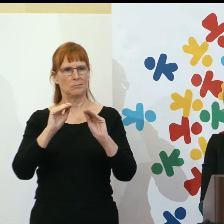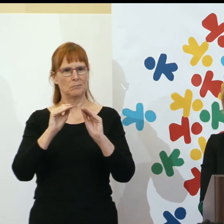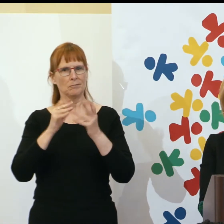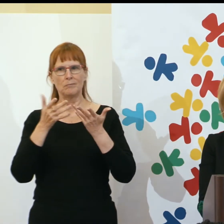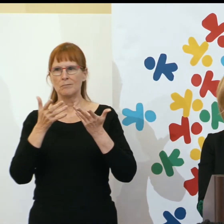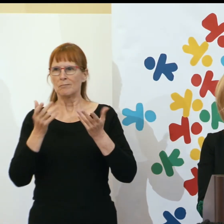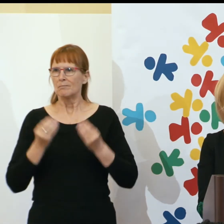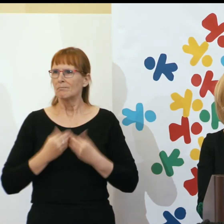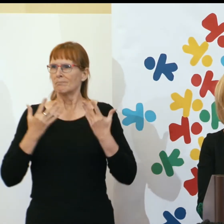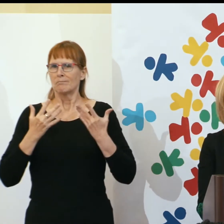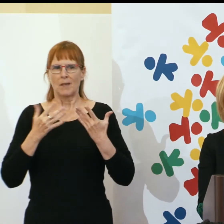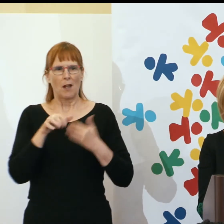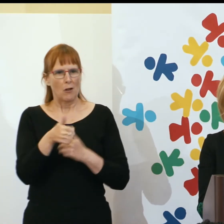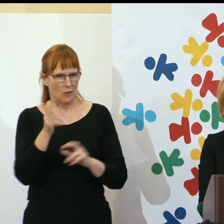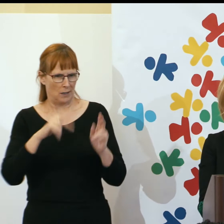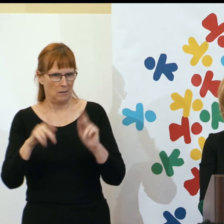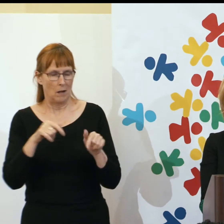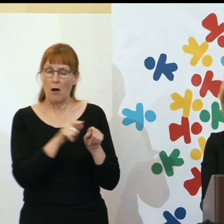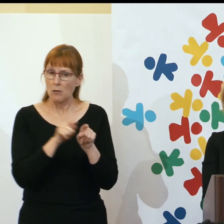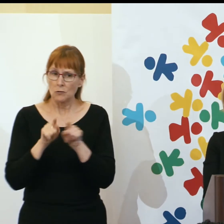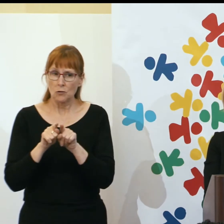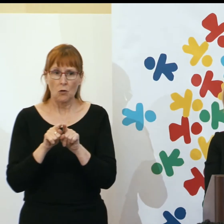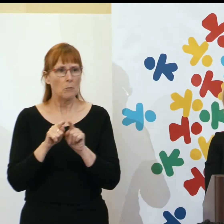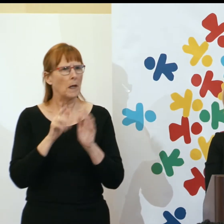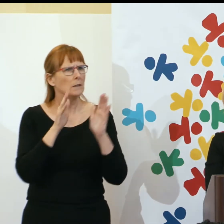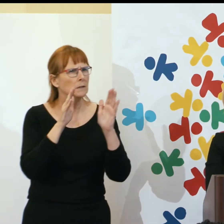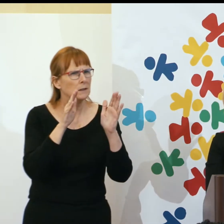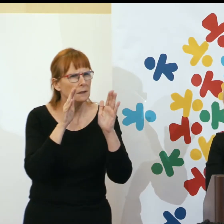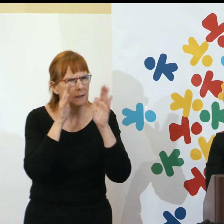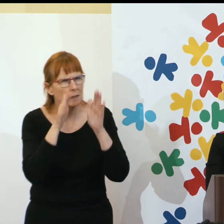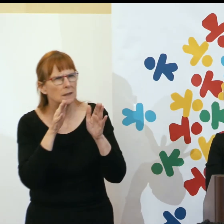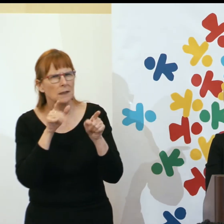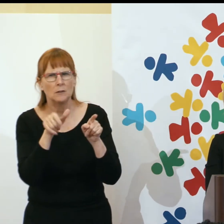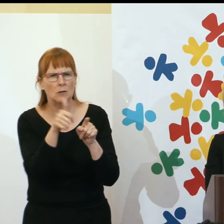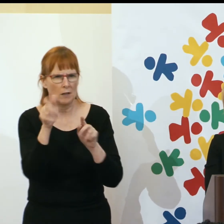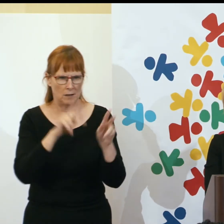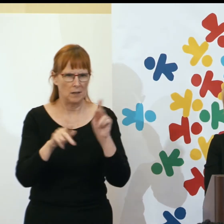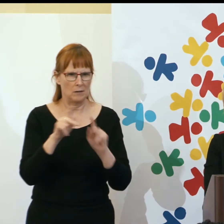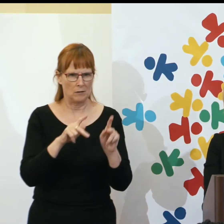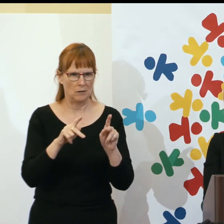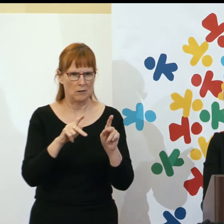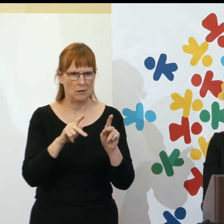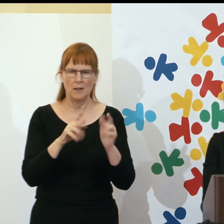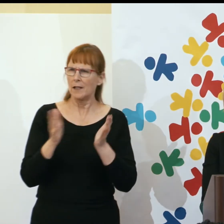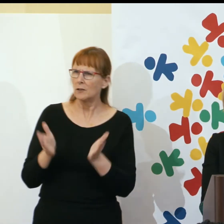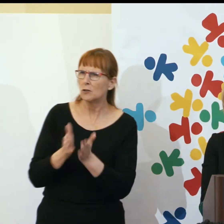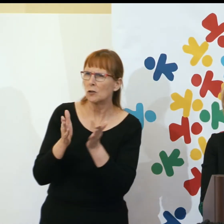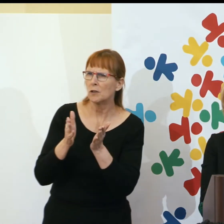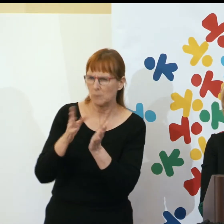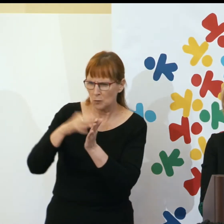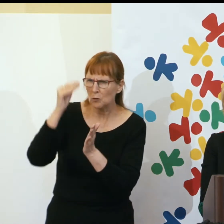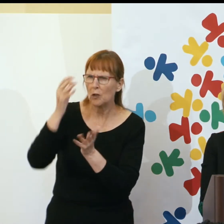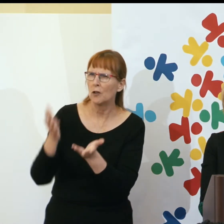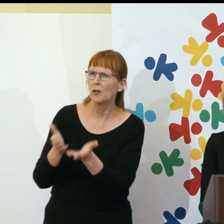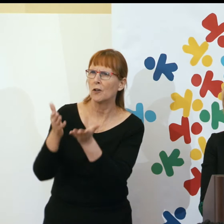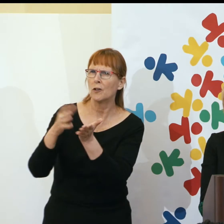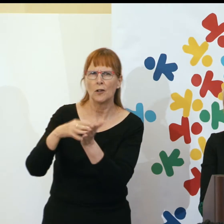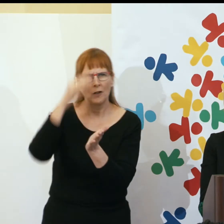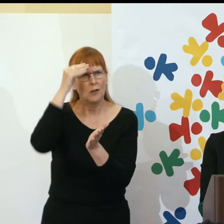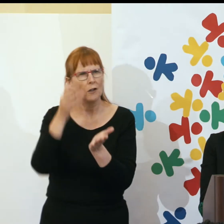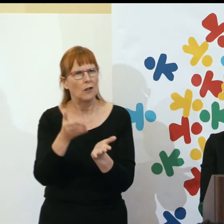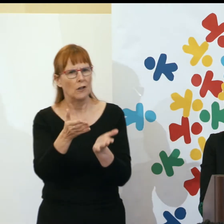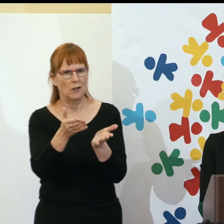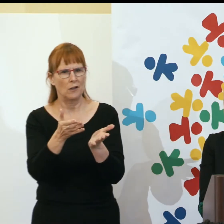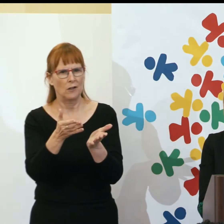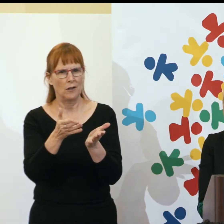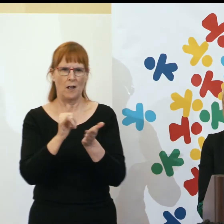teach, by listening and encouraging others to learn. This is what